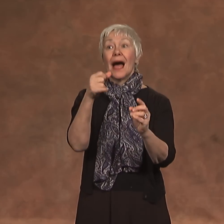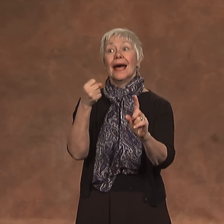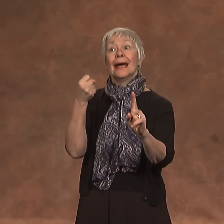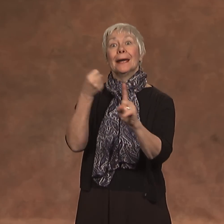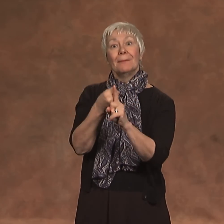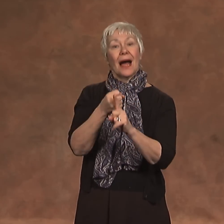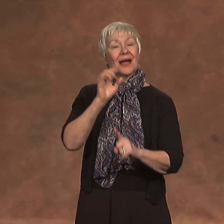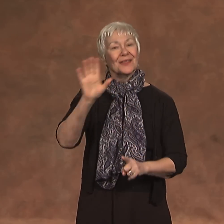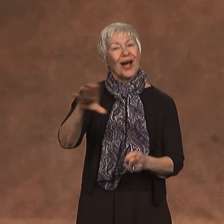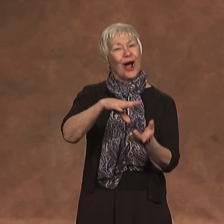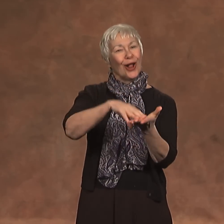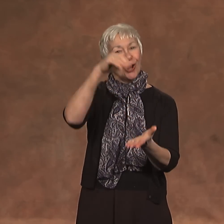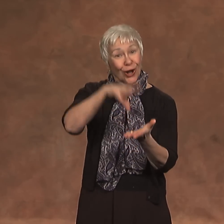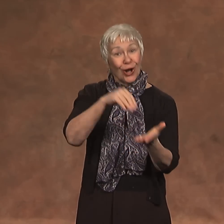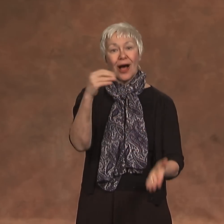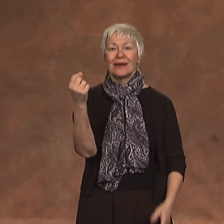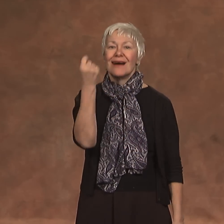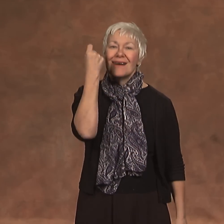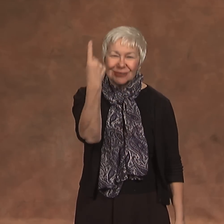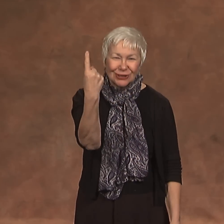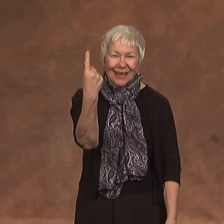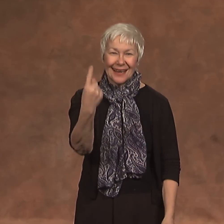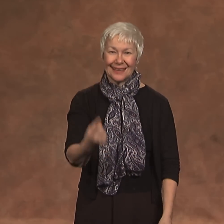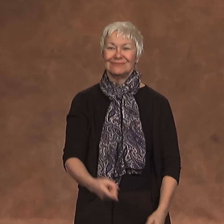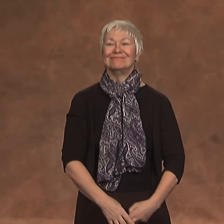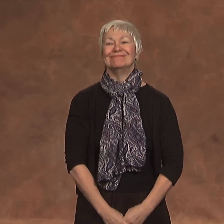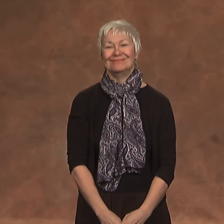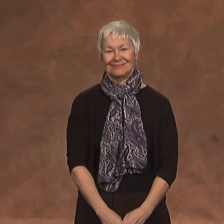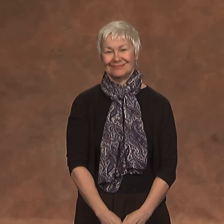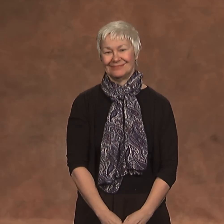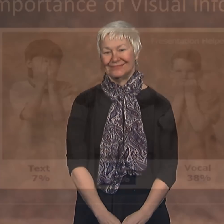information being delivered, and that impacts learning and understanding.